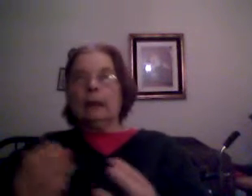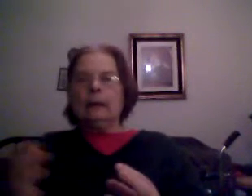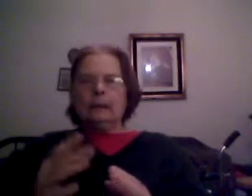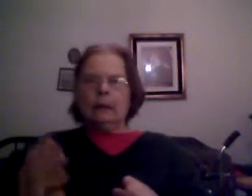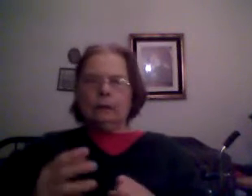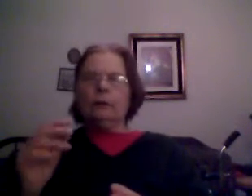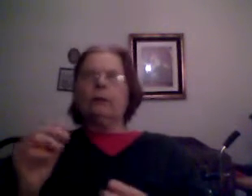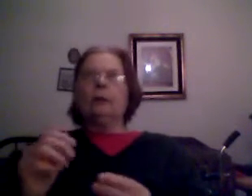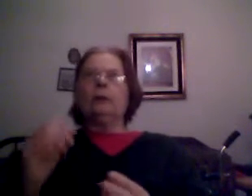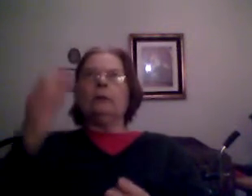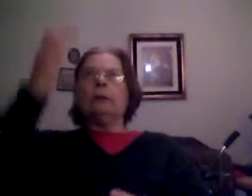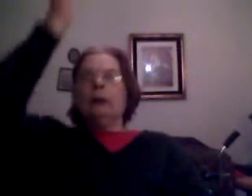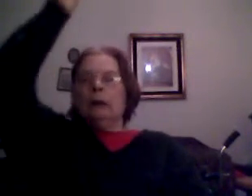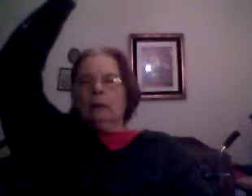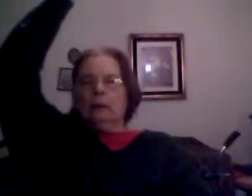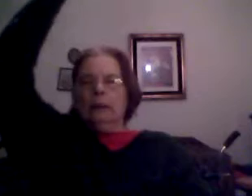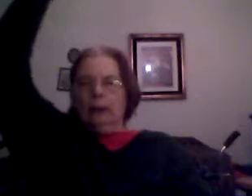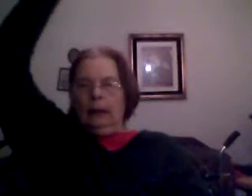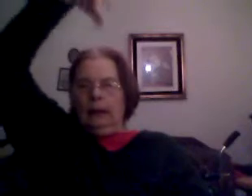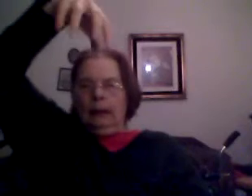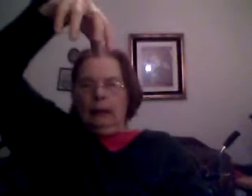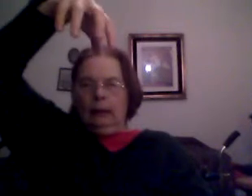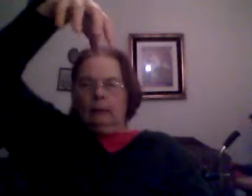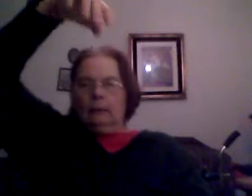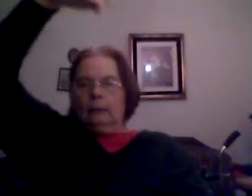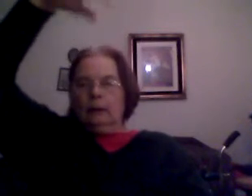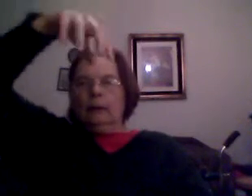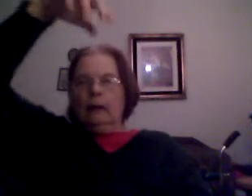I guess I could do this way too. Could be a hanging